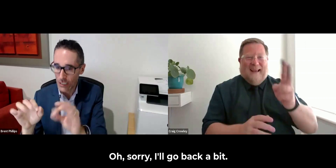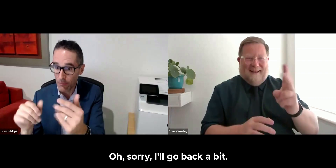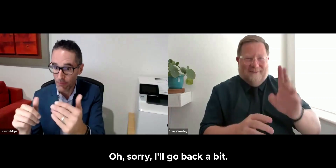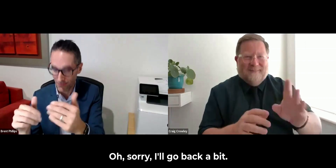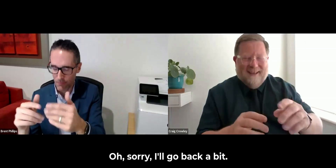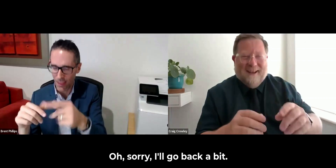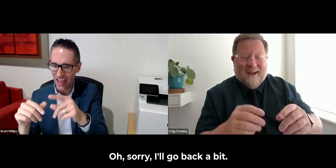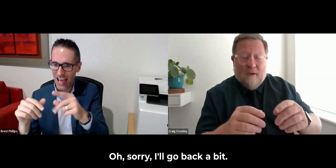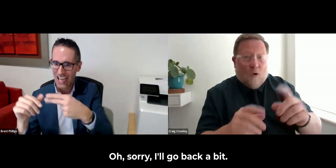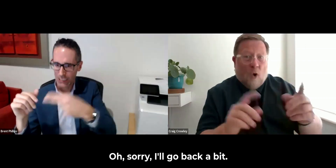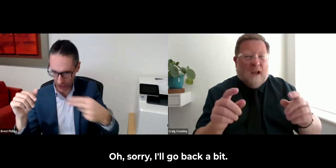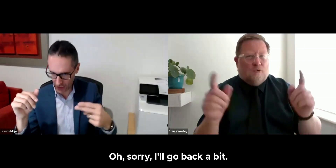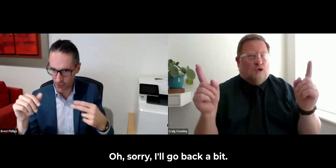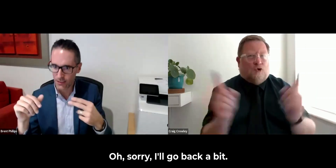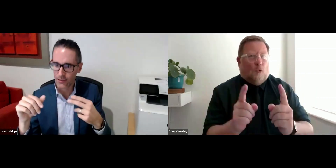Oh, sorry, I'll go back a bit.